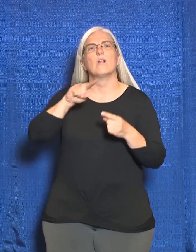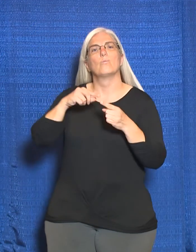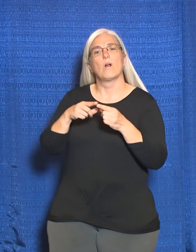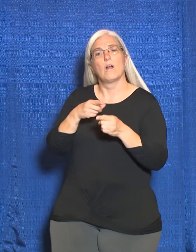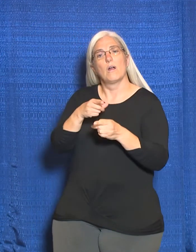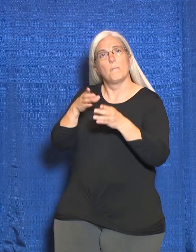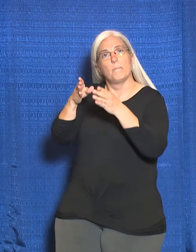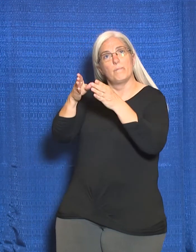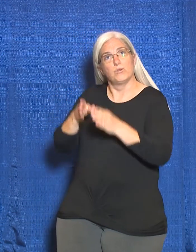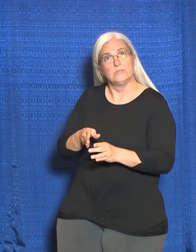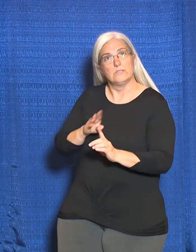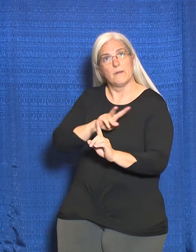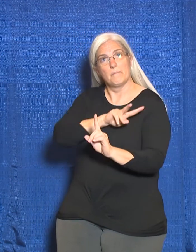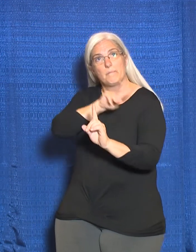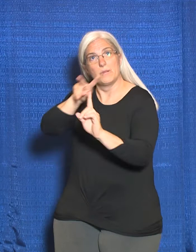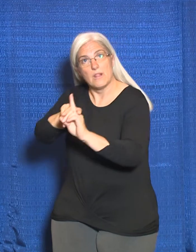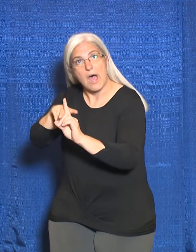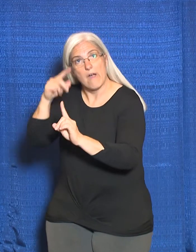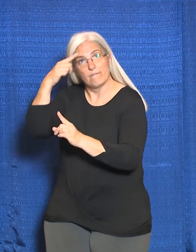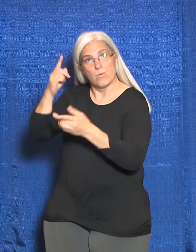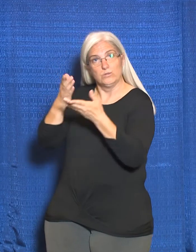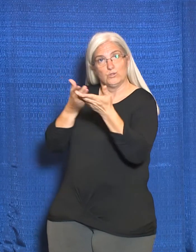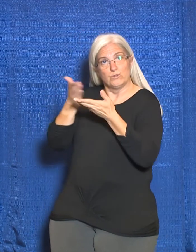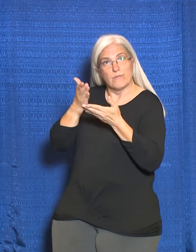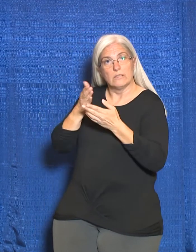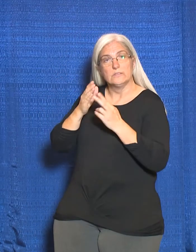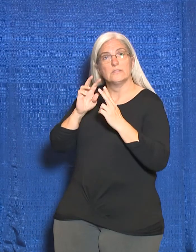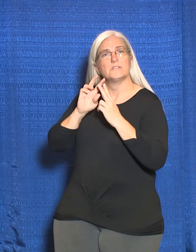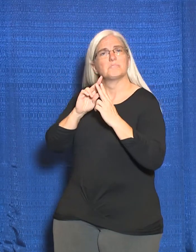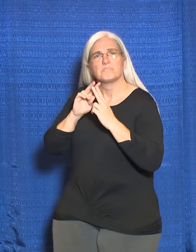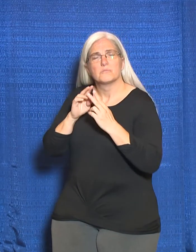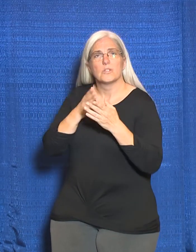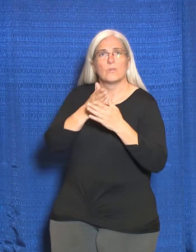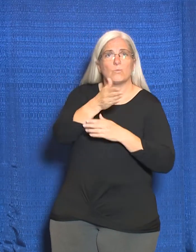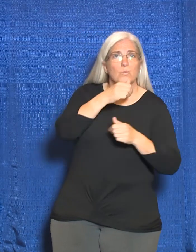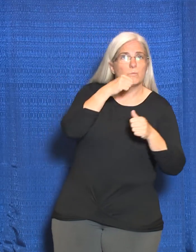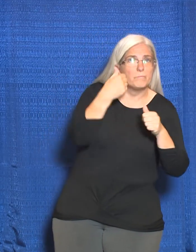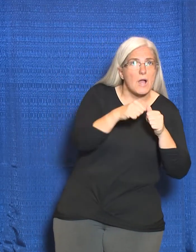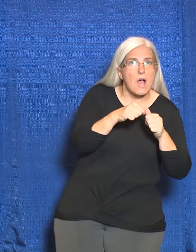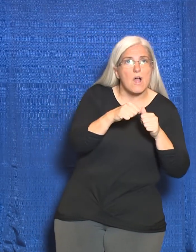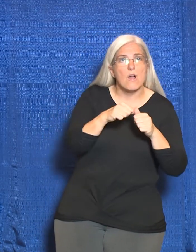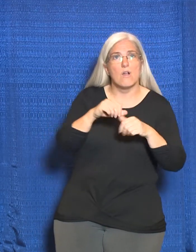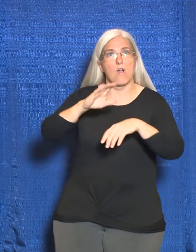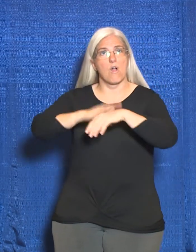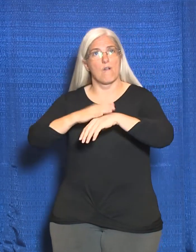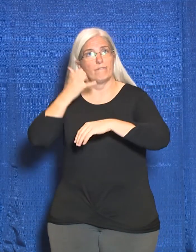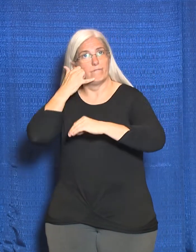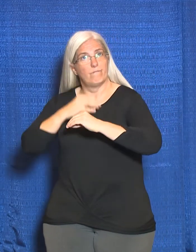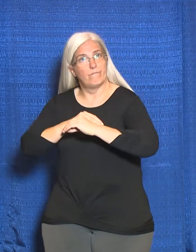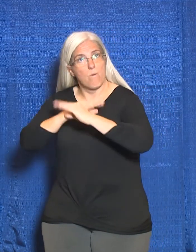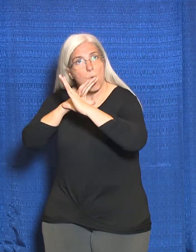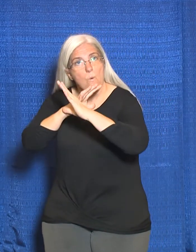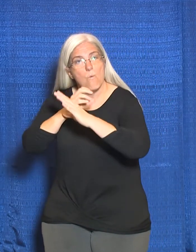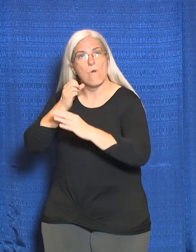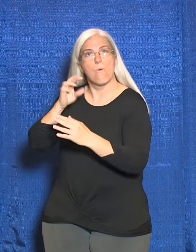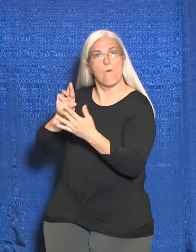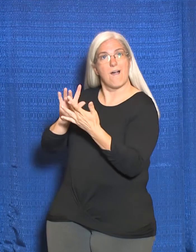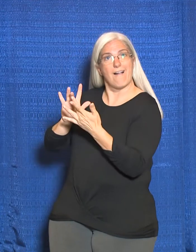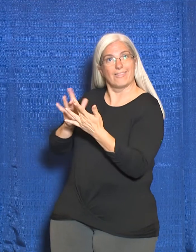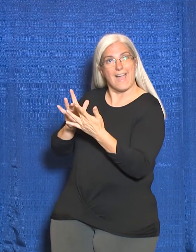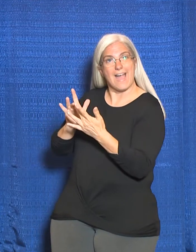When a client applies by mail, over the phone, or online, VRAs must still offer them voter